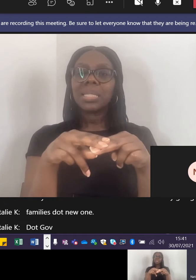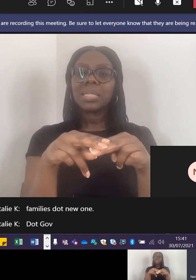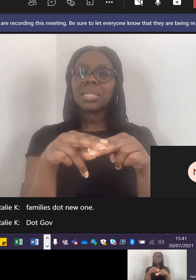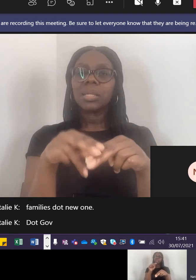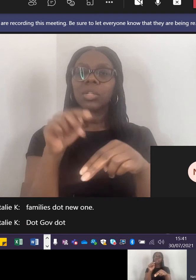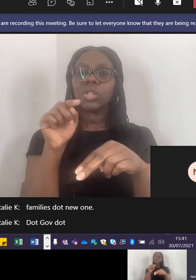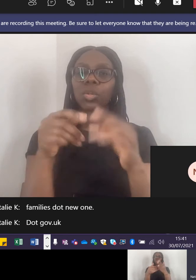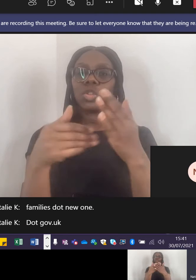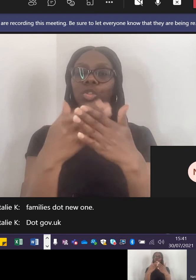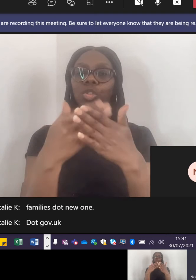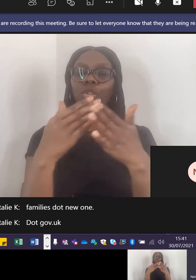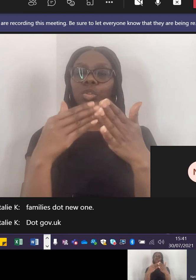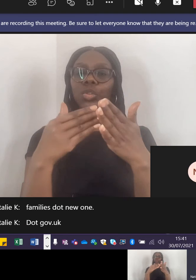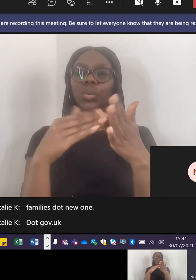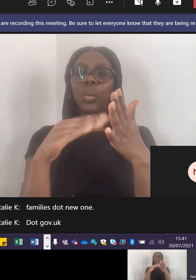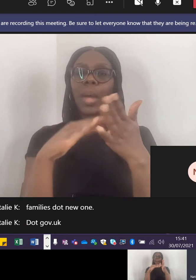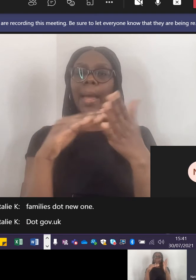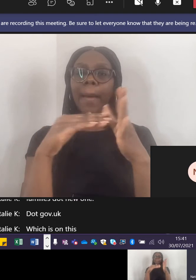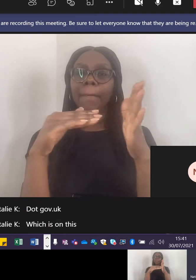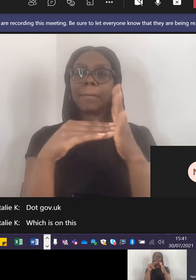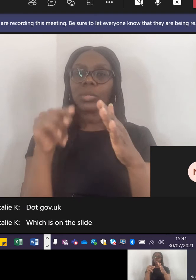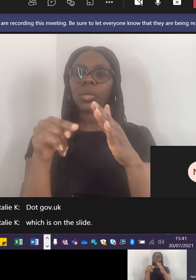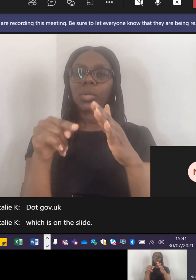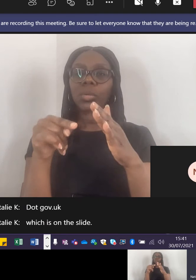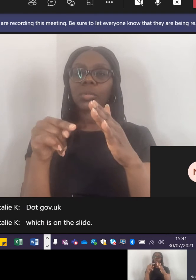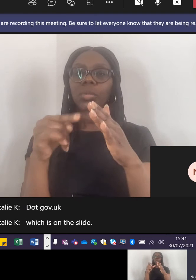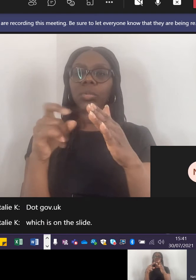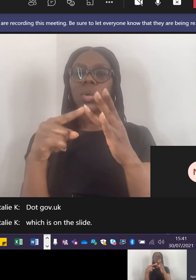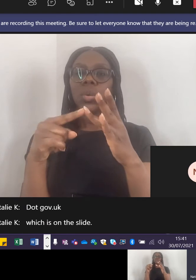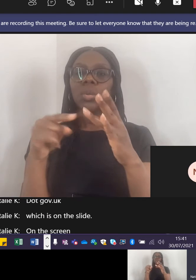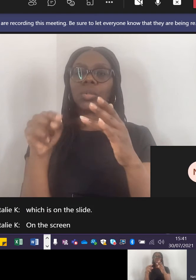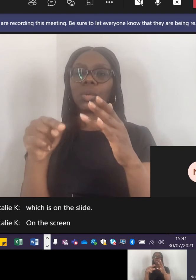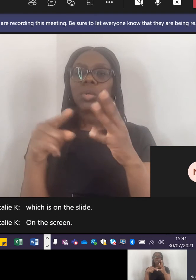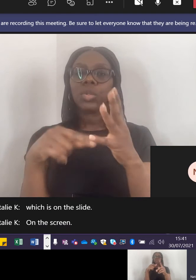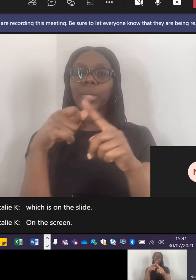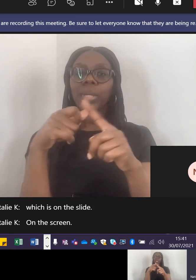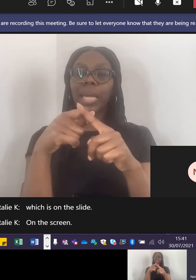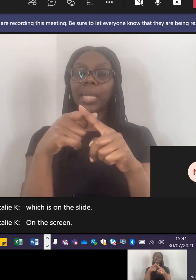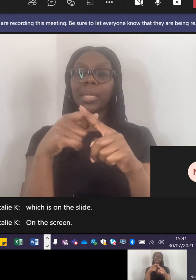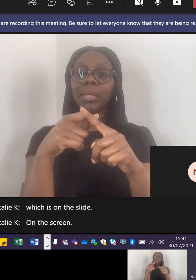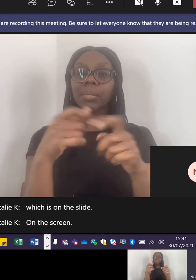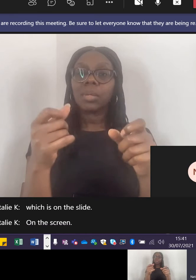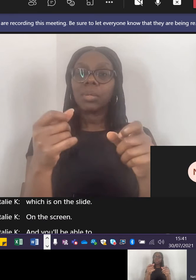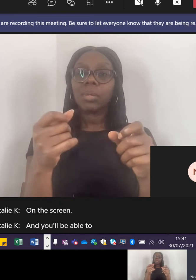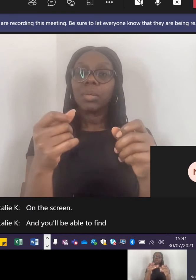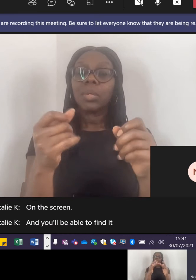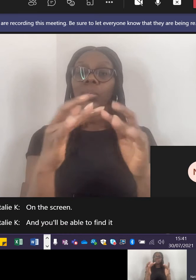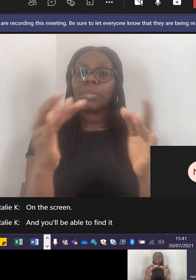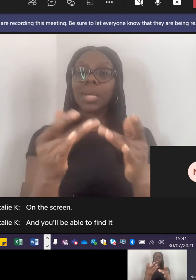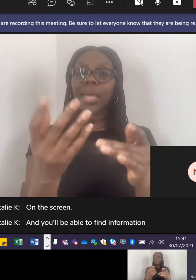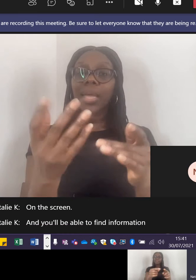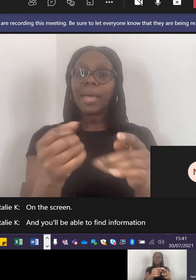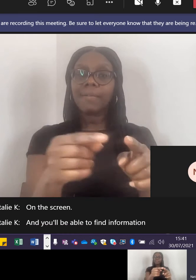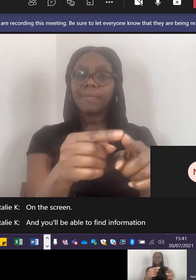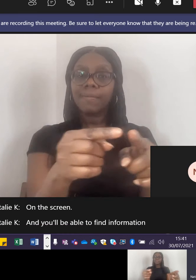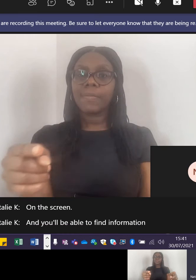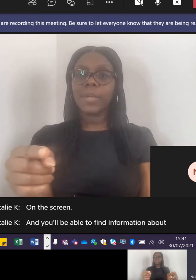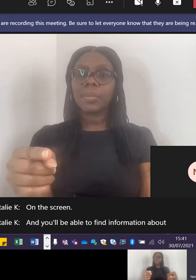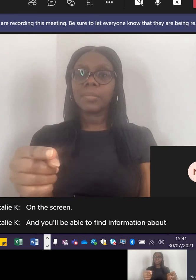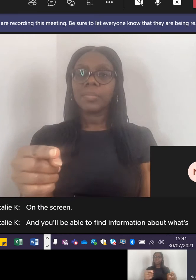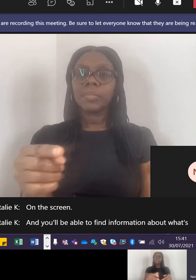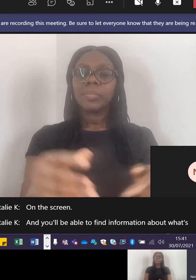families.newham.gov.uk, which is on the slide on the screen. And you'll be able to find information about